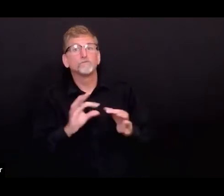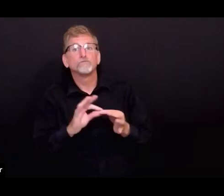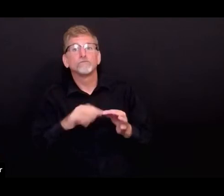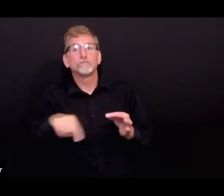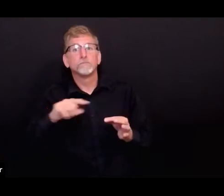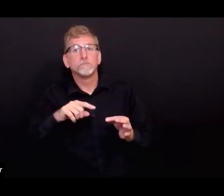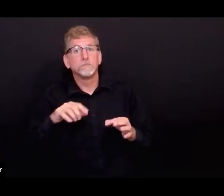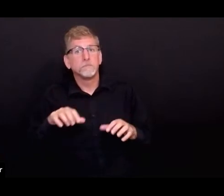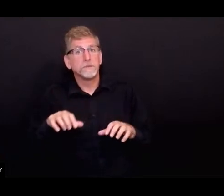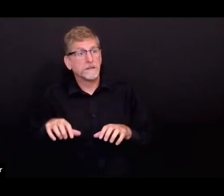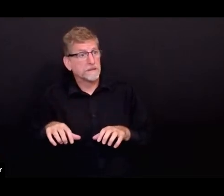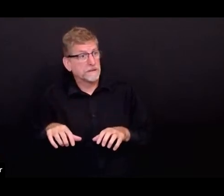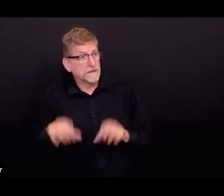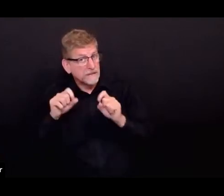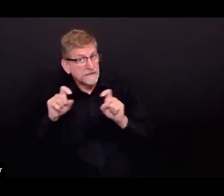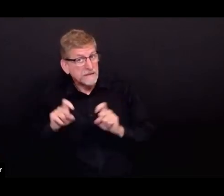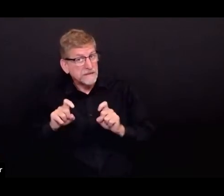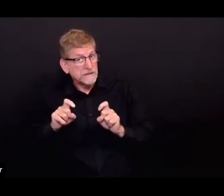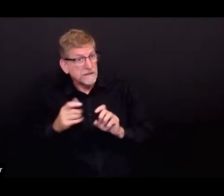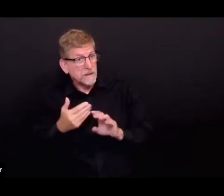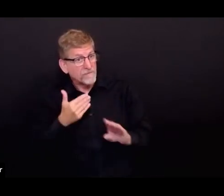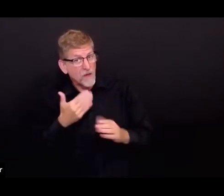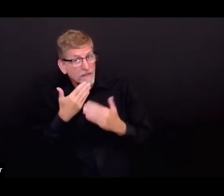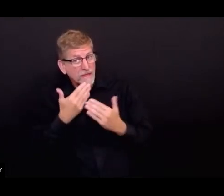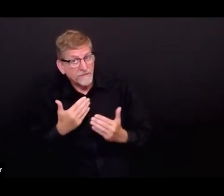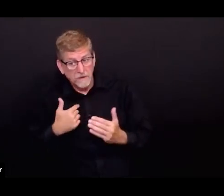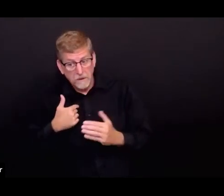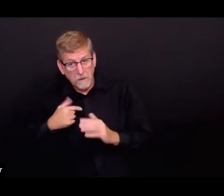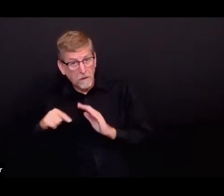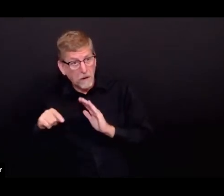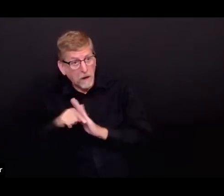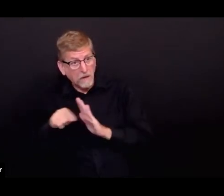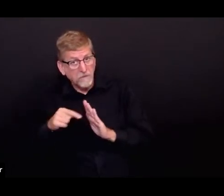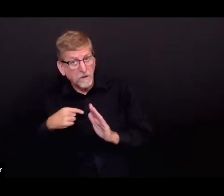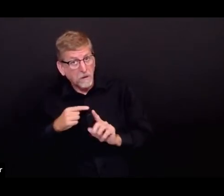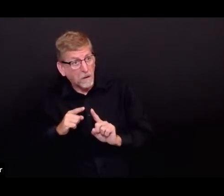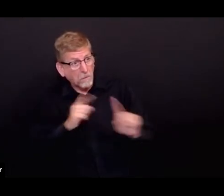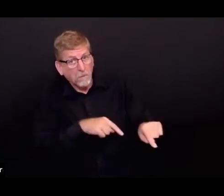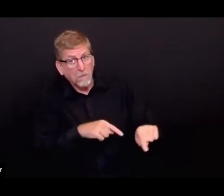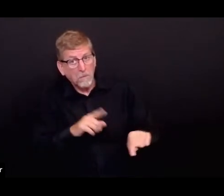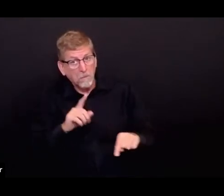that gives people a false sense of security, or what would you say to those people?